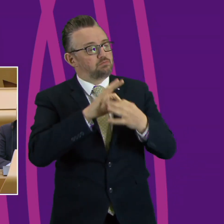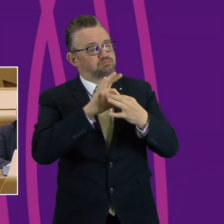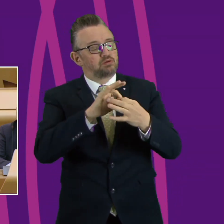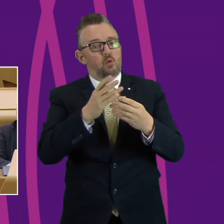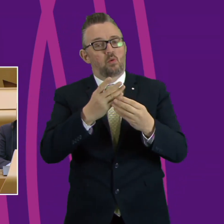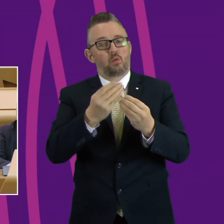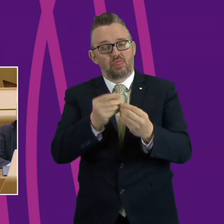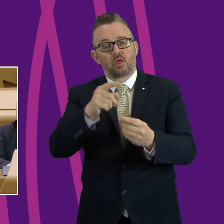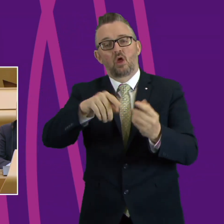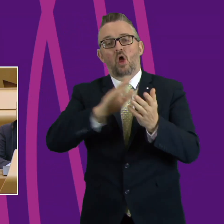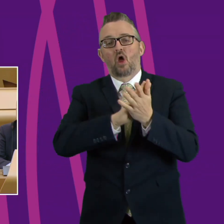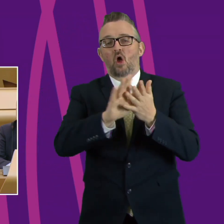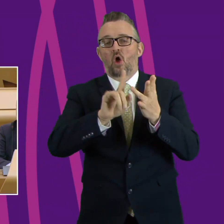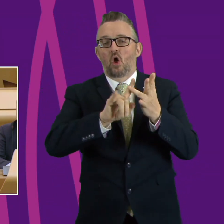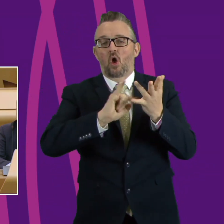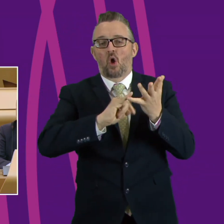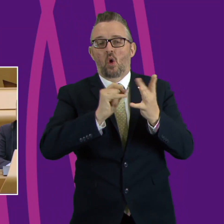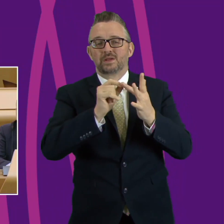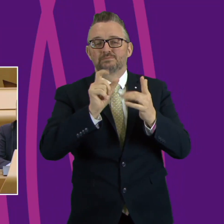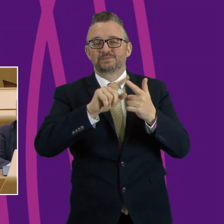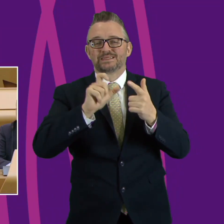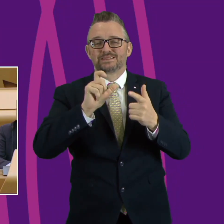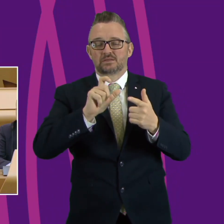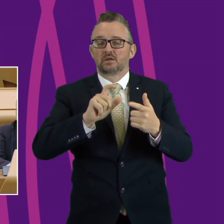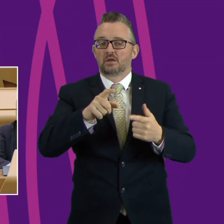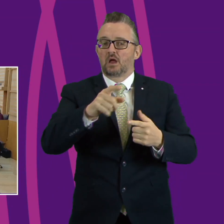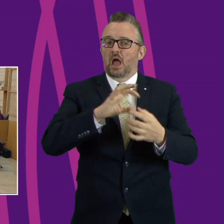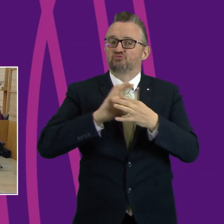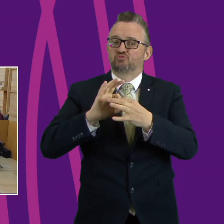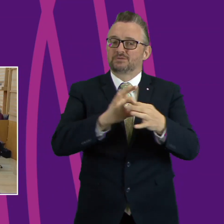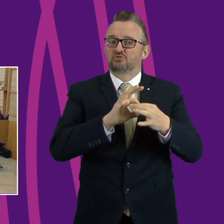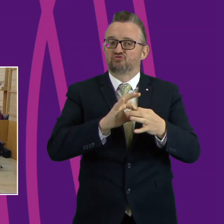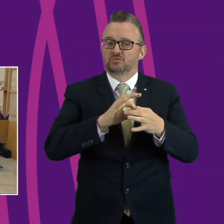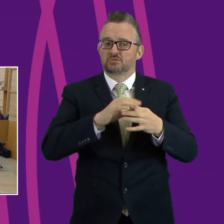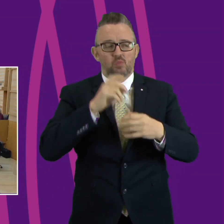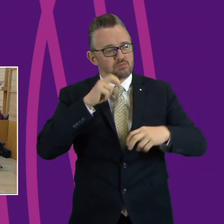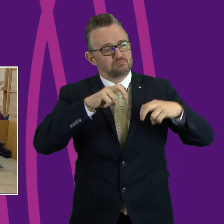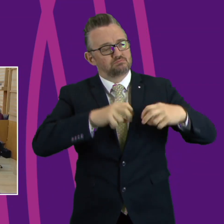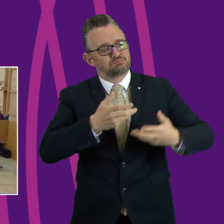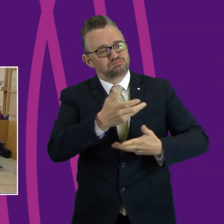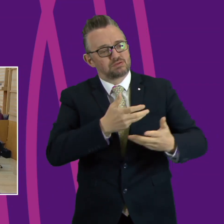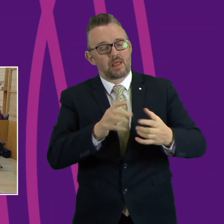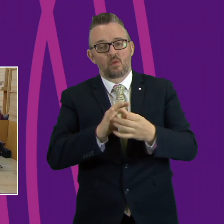across Scotland on how this funding will be distributed? Cabinet Secretary.